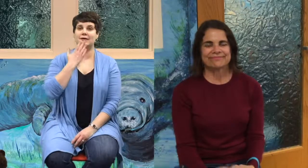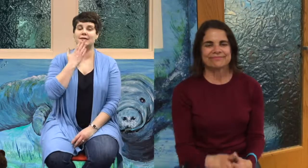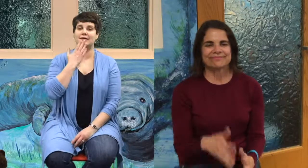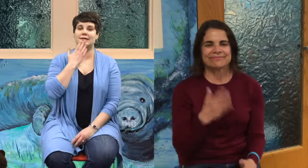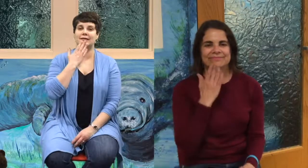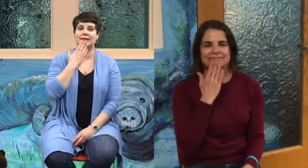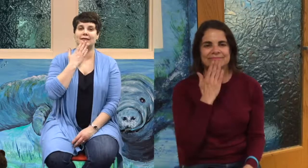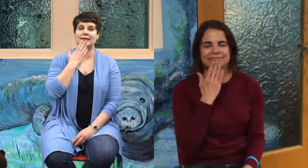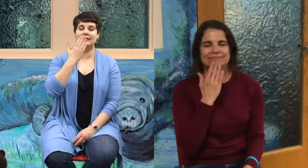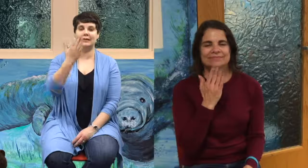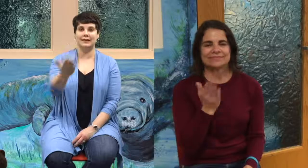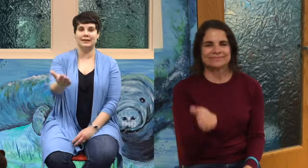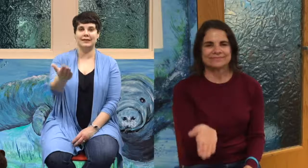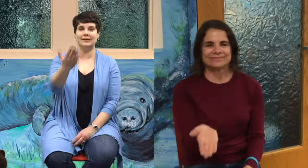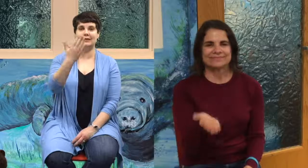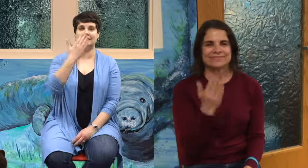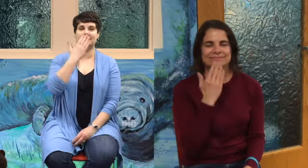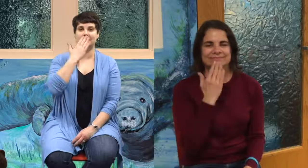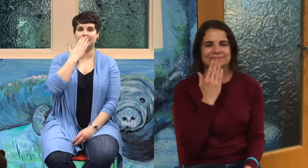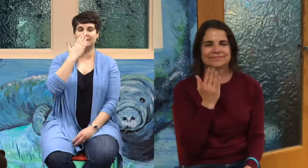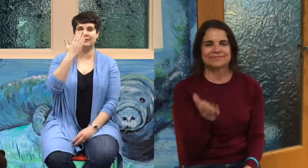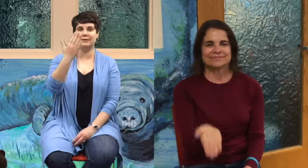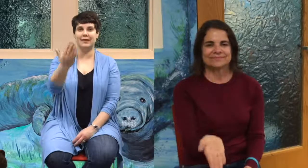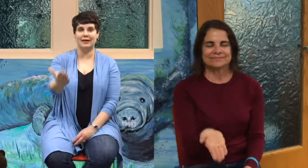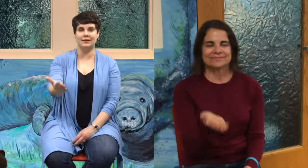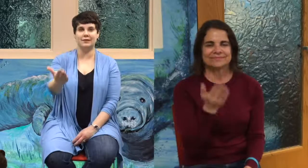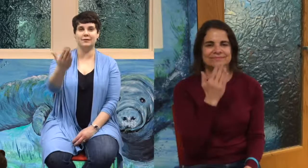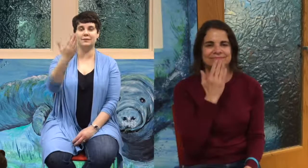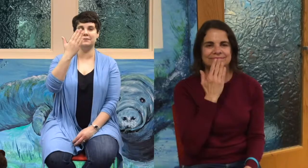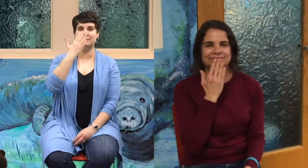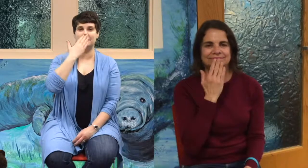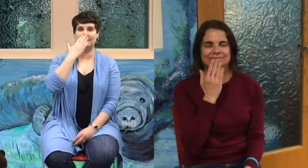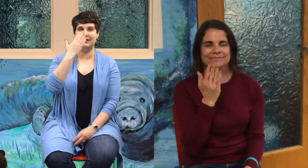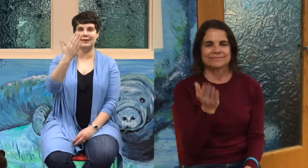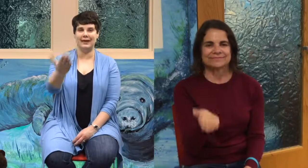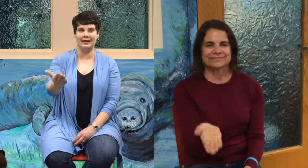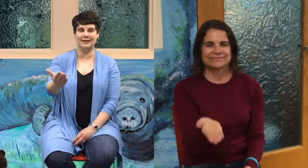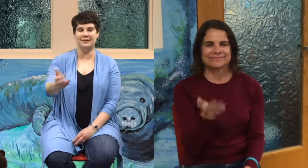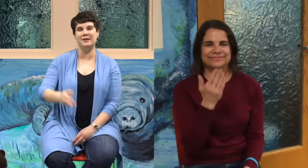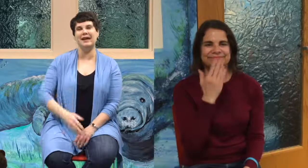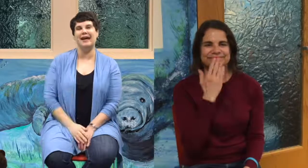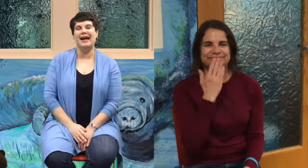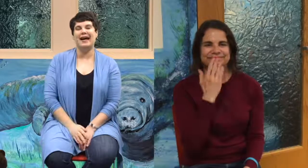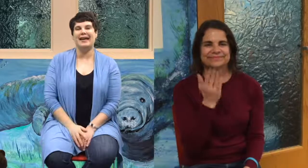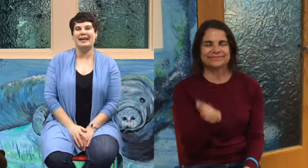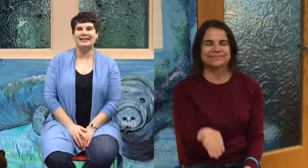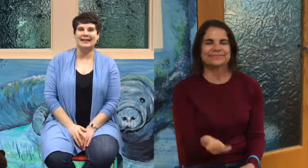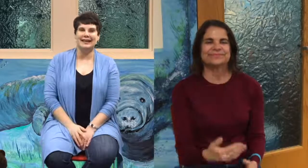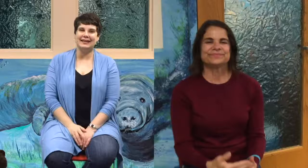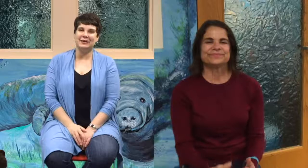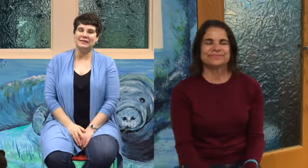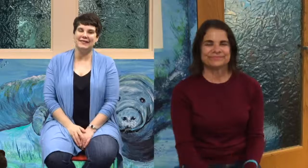is like this. So just thank you. Thank you. And it goes like